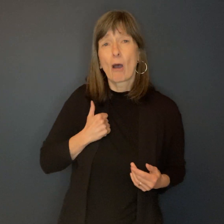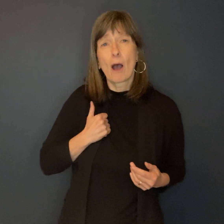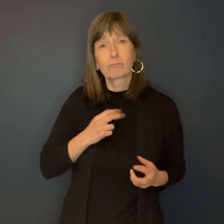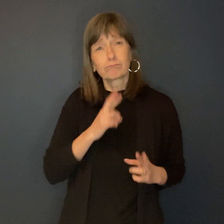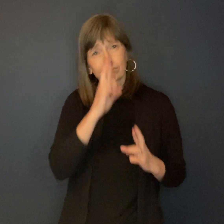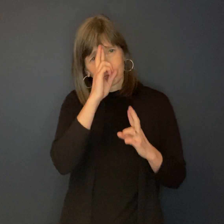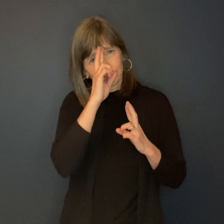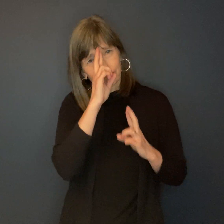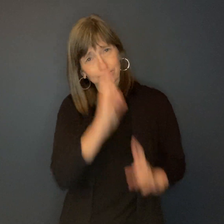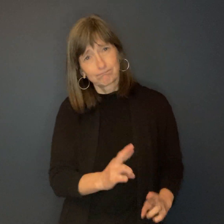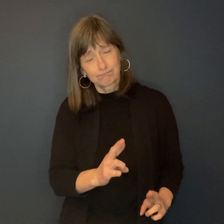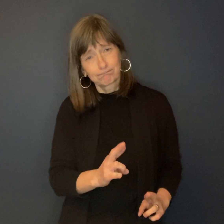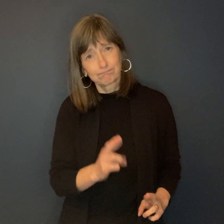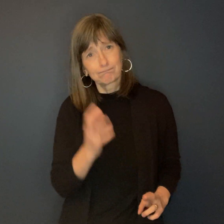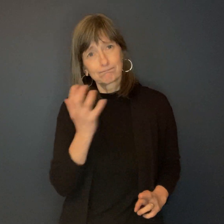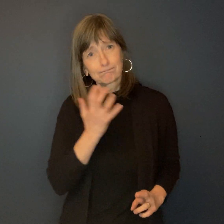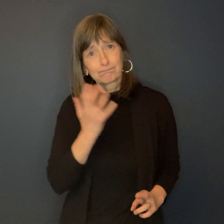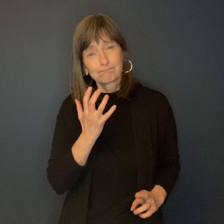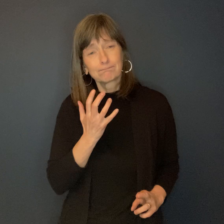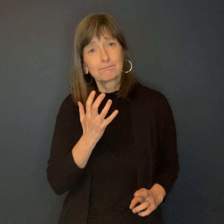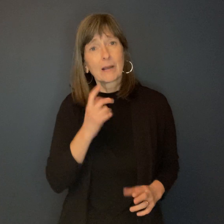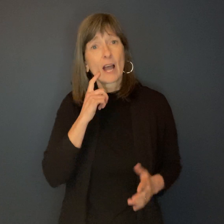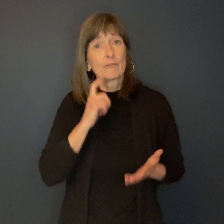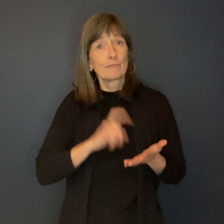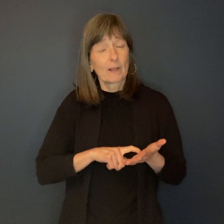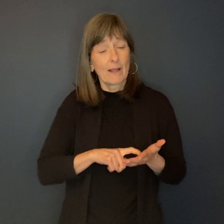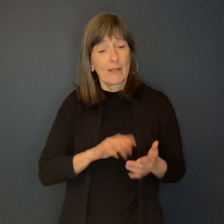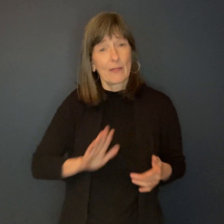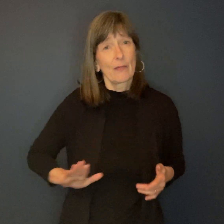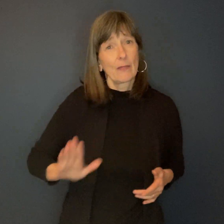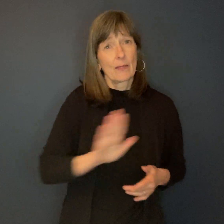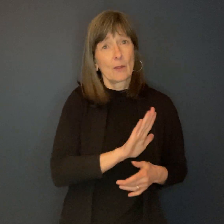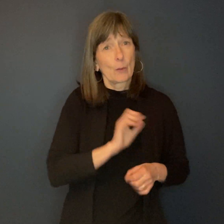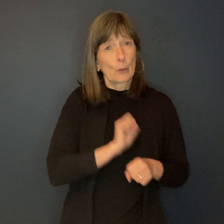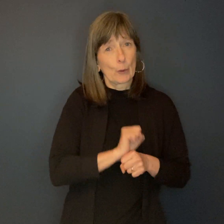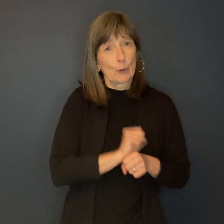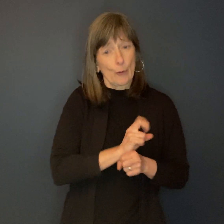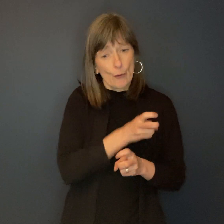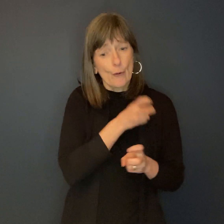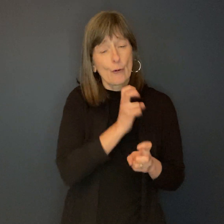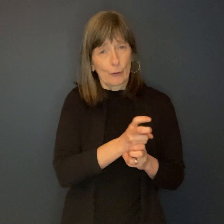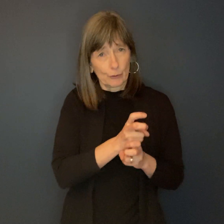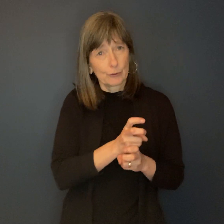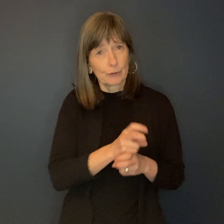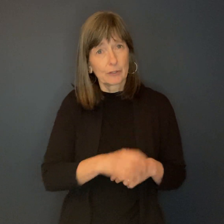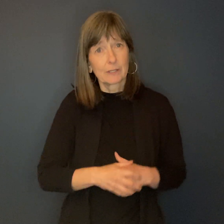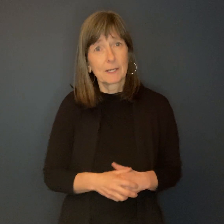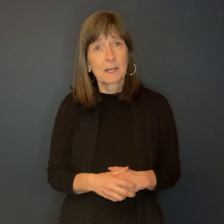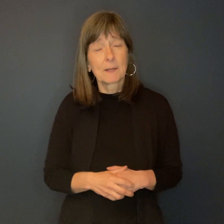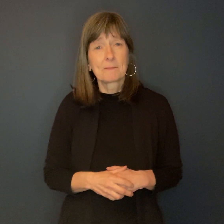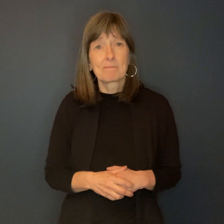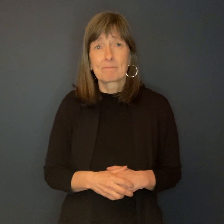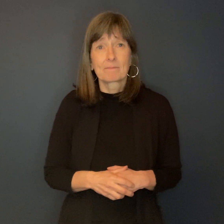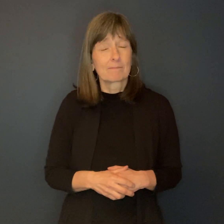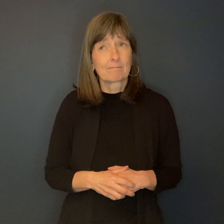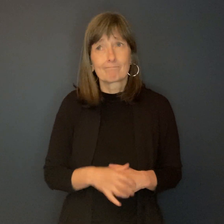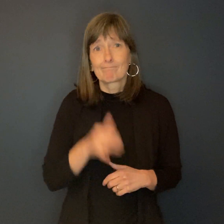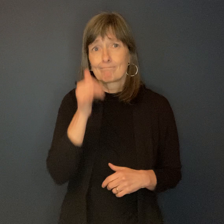for how hard people work. unbelievable, really.